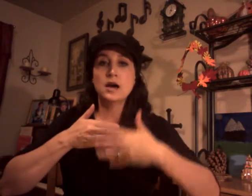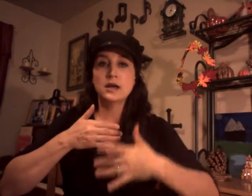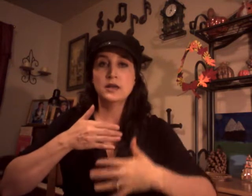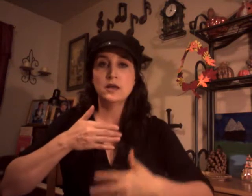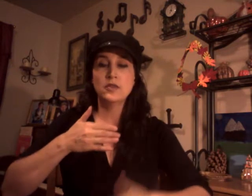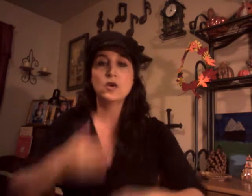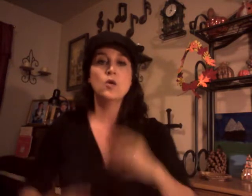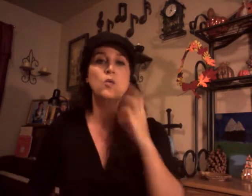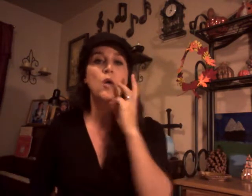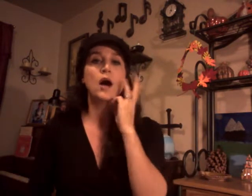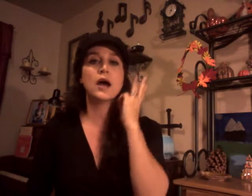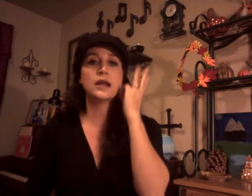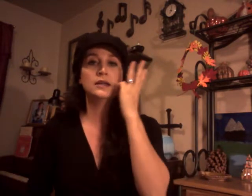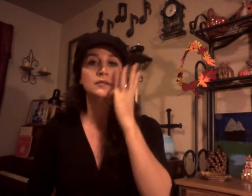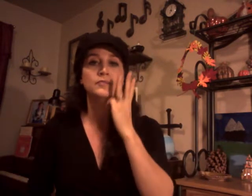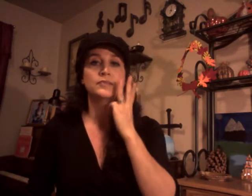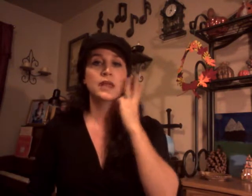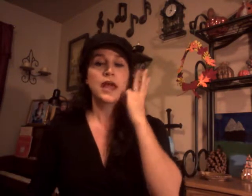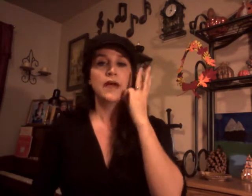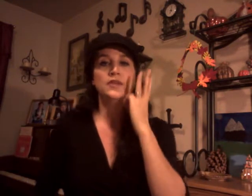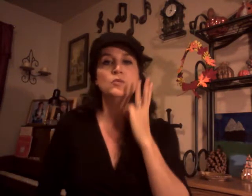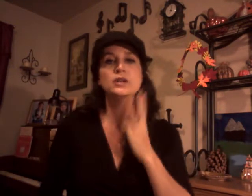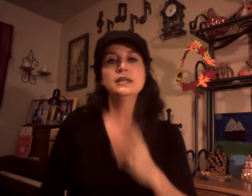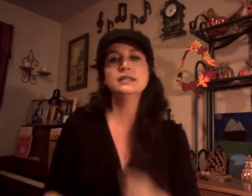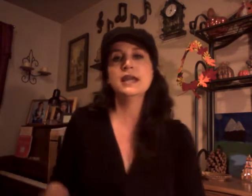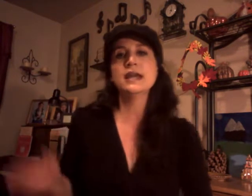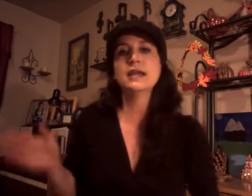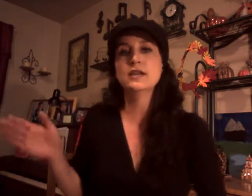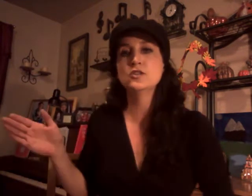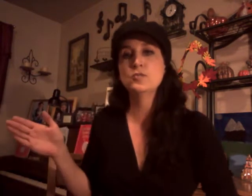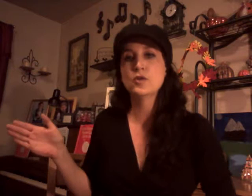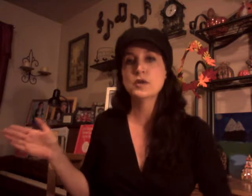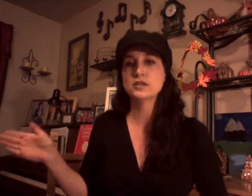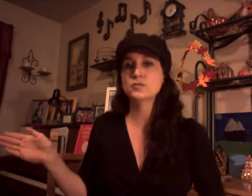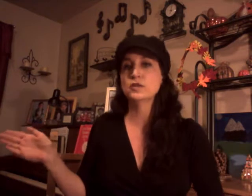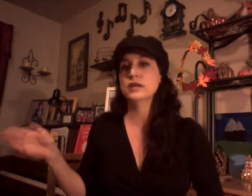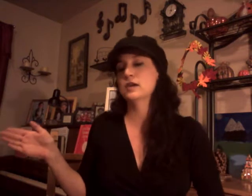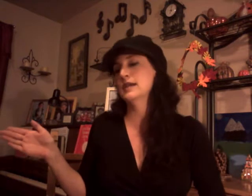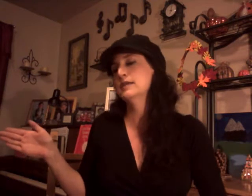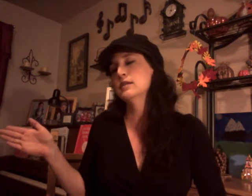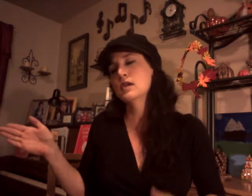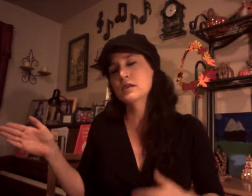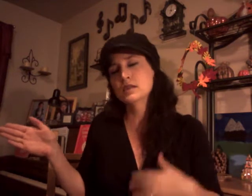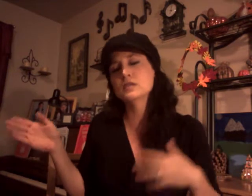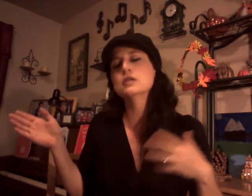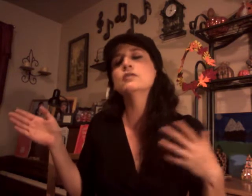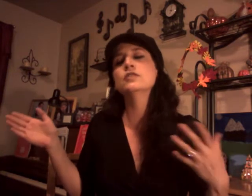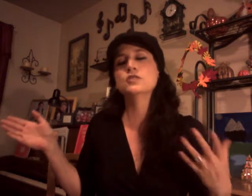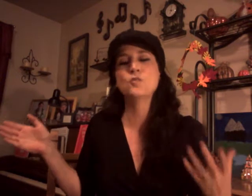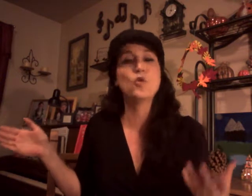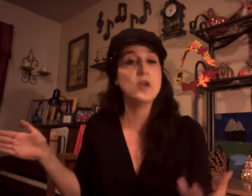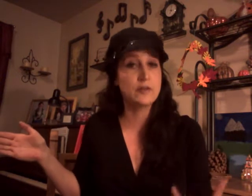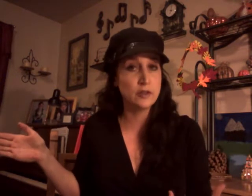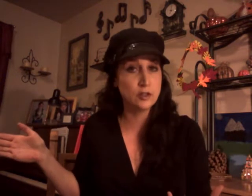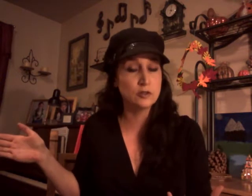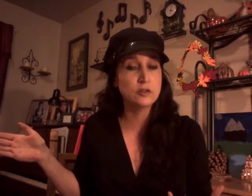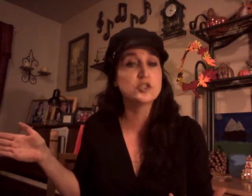blood, the wine. And then we're going to take and do broken and spilled out. This is more of a